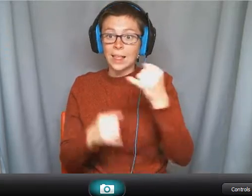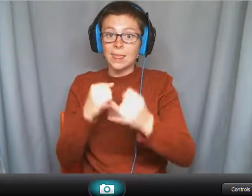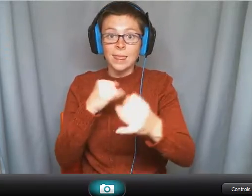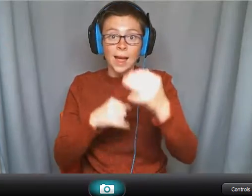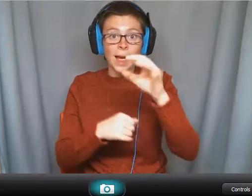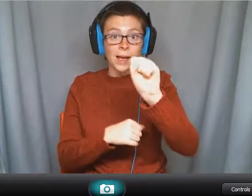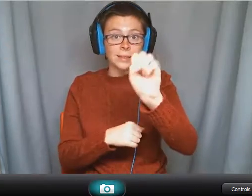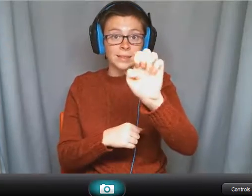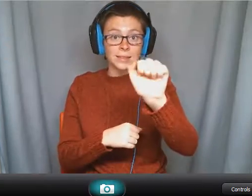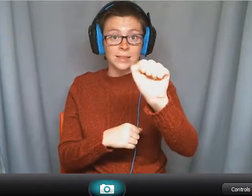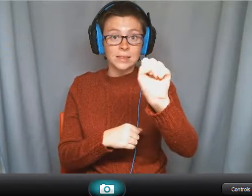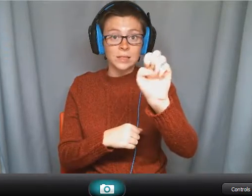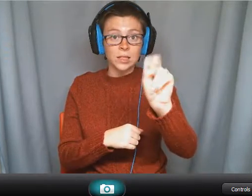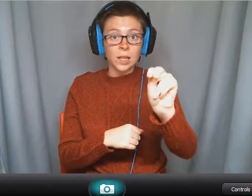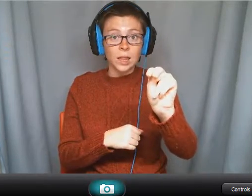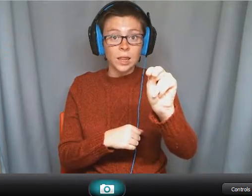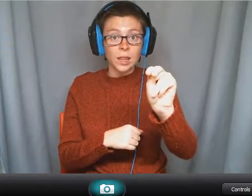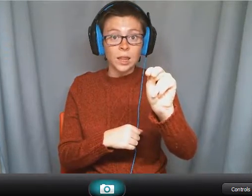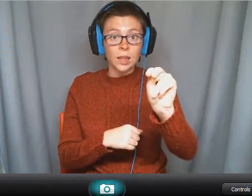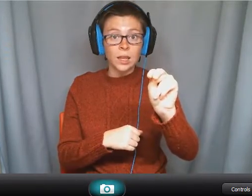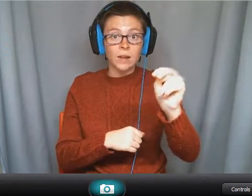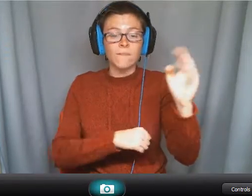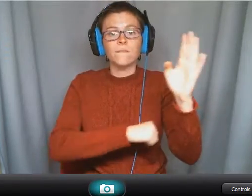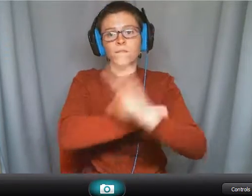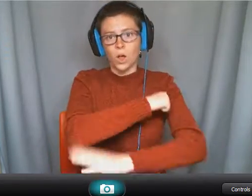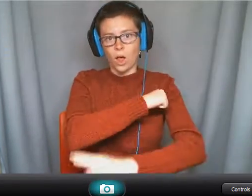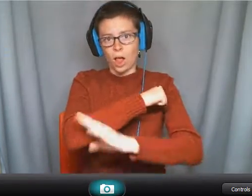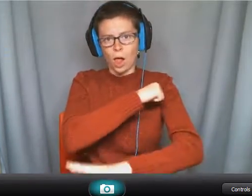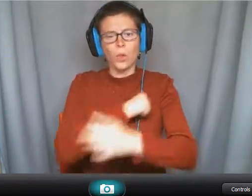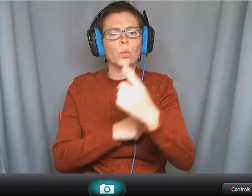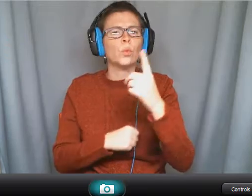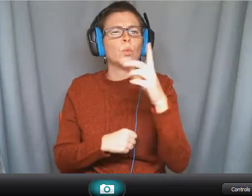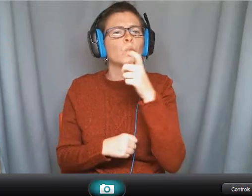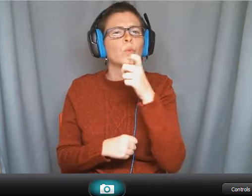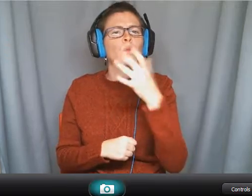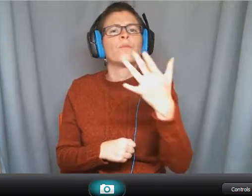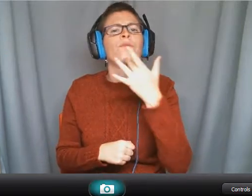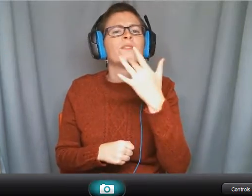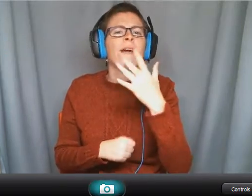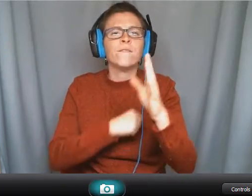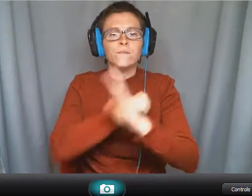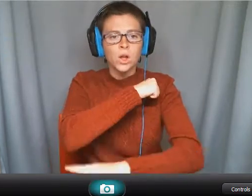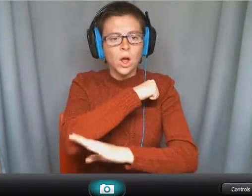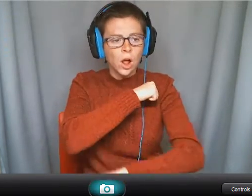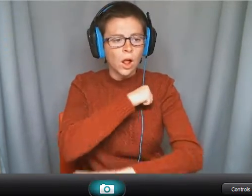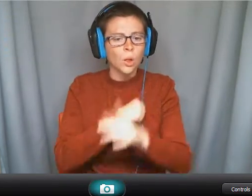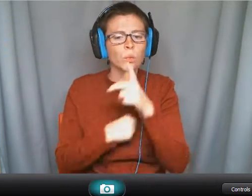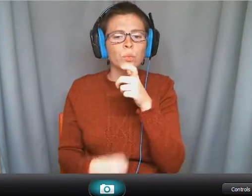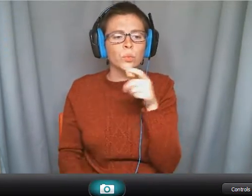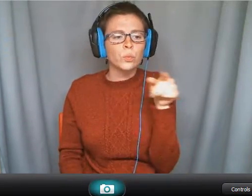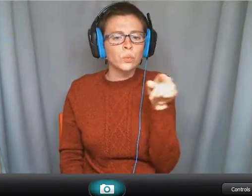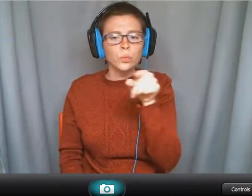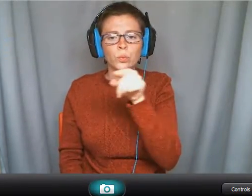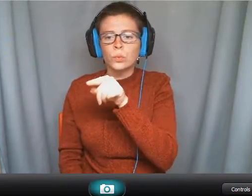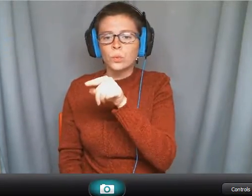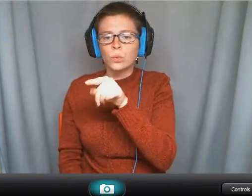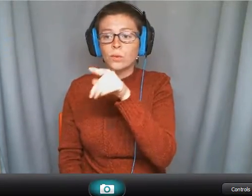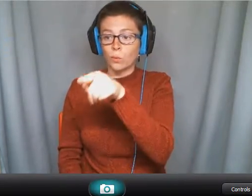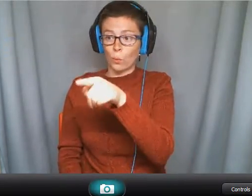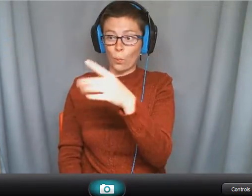Fall. Anybody like fall, the best of all the seasons? 1. So what's the most popular